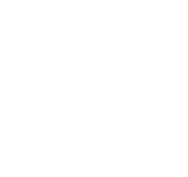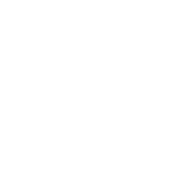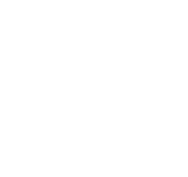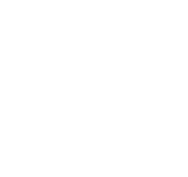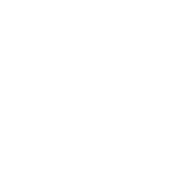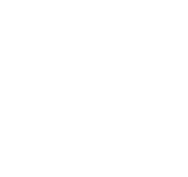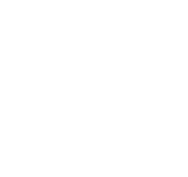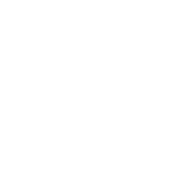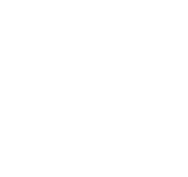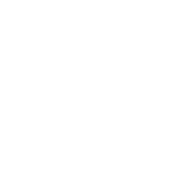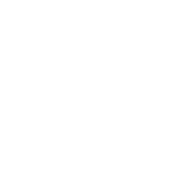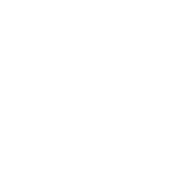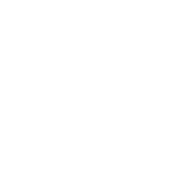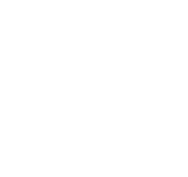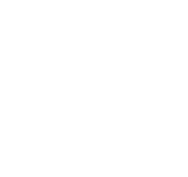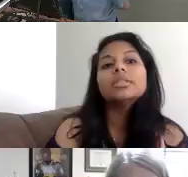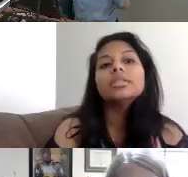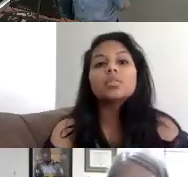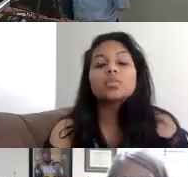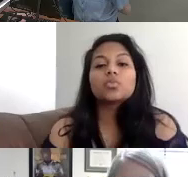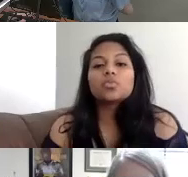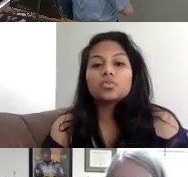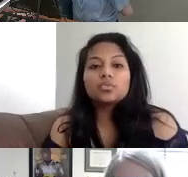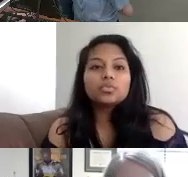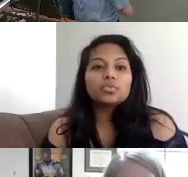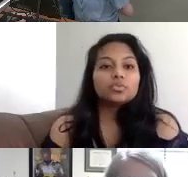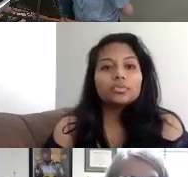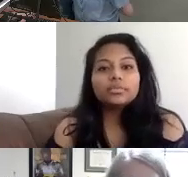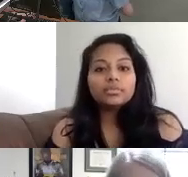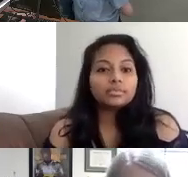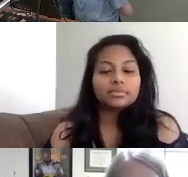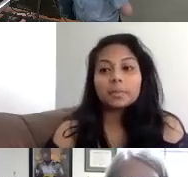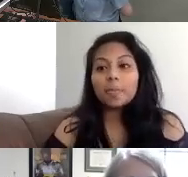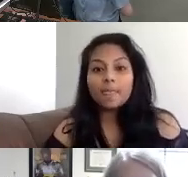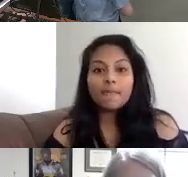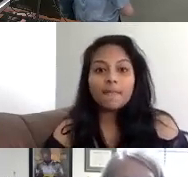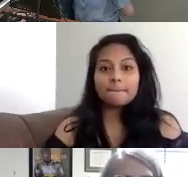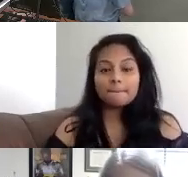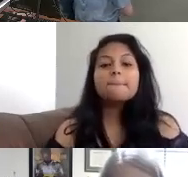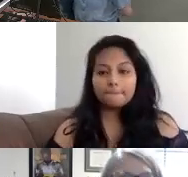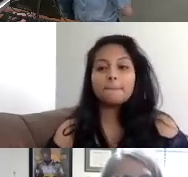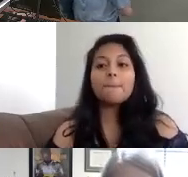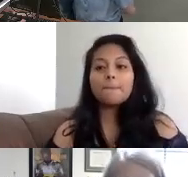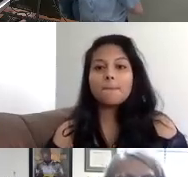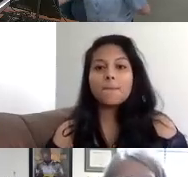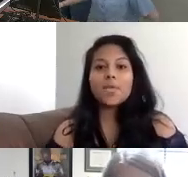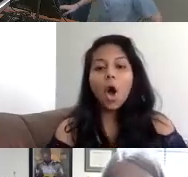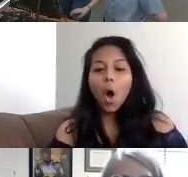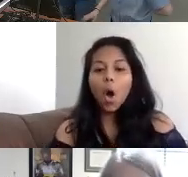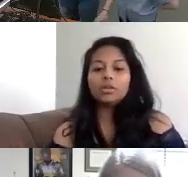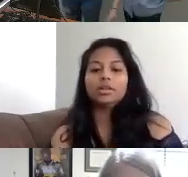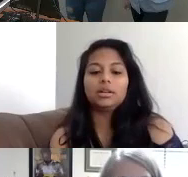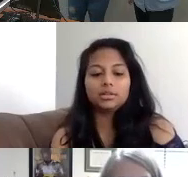Yeah, I realized you guys aren't able to see it yet. But, oh wait, can you guys hear it?